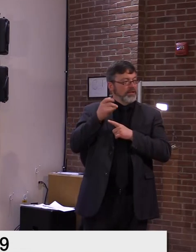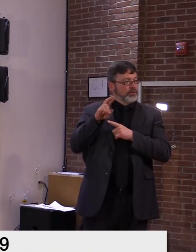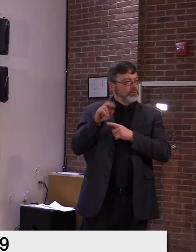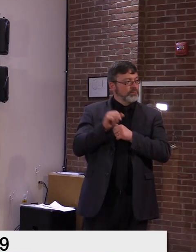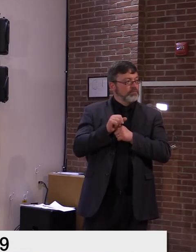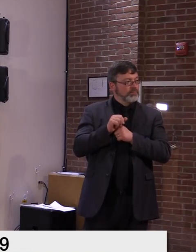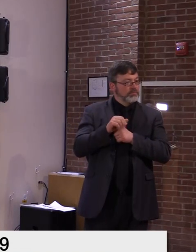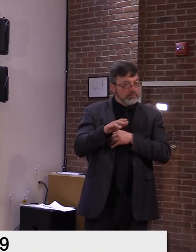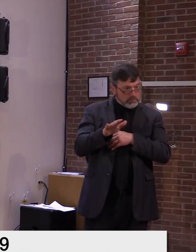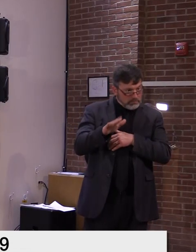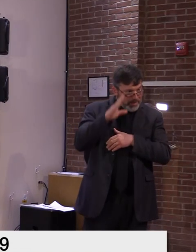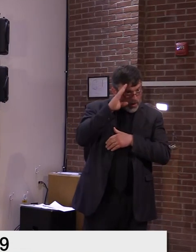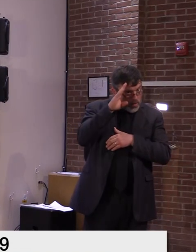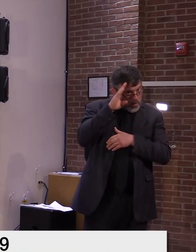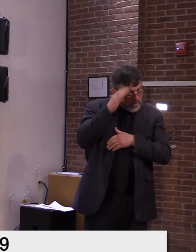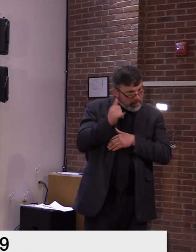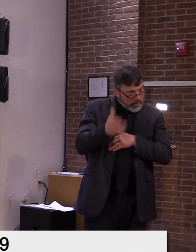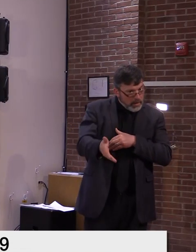Or we did.